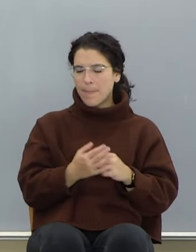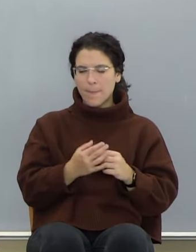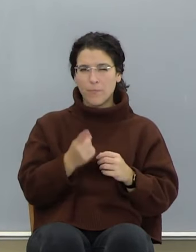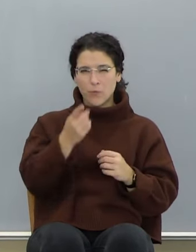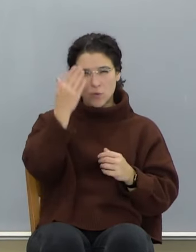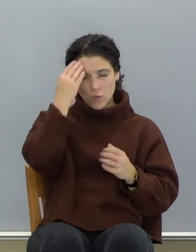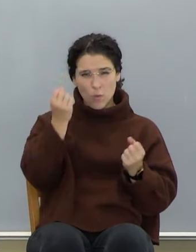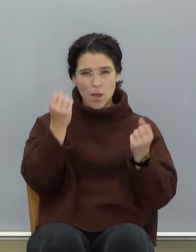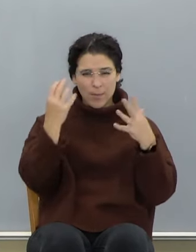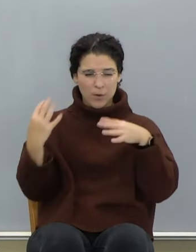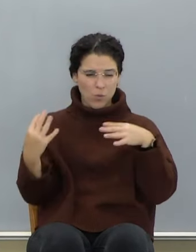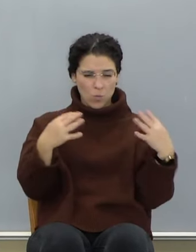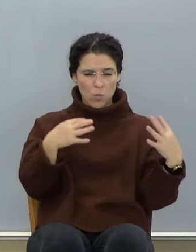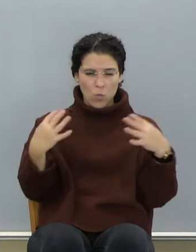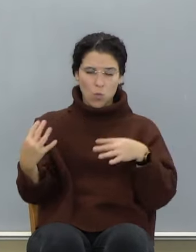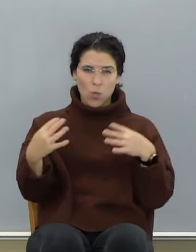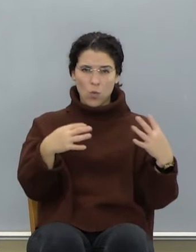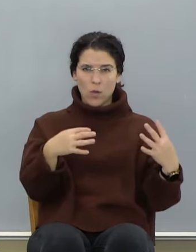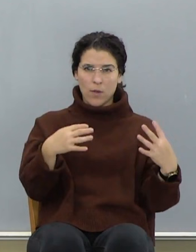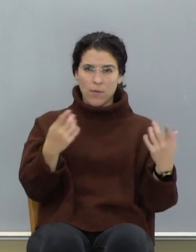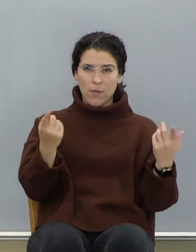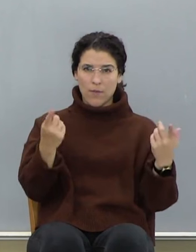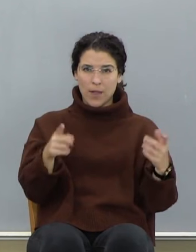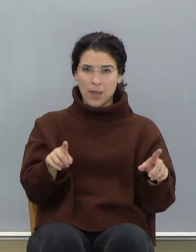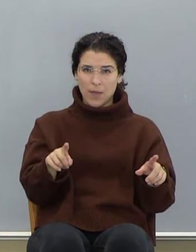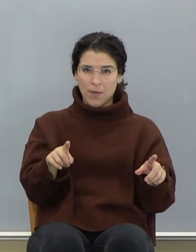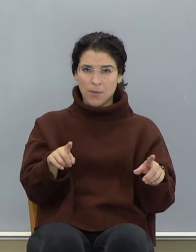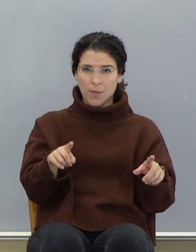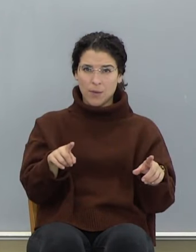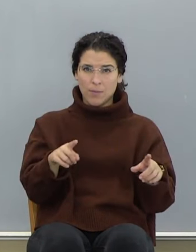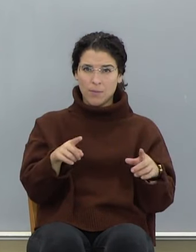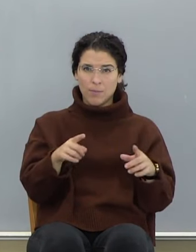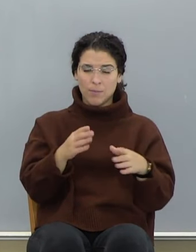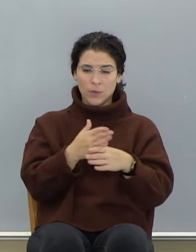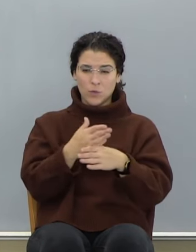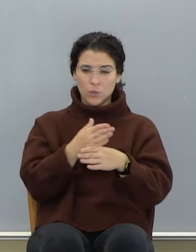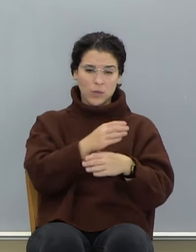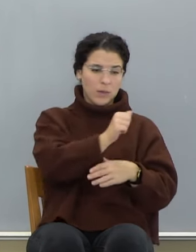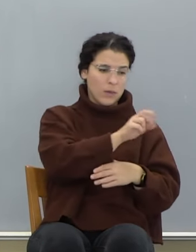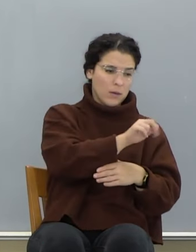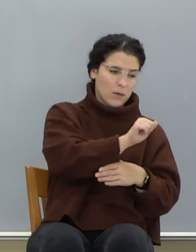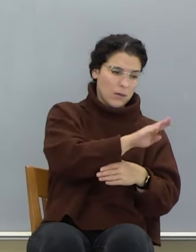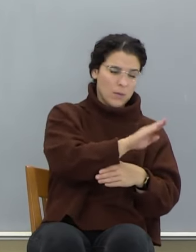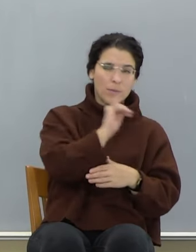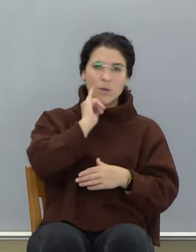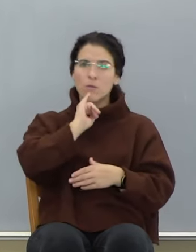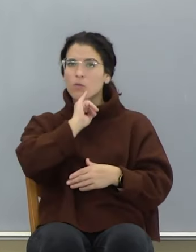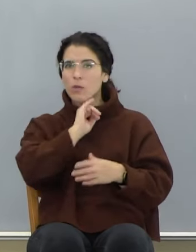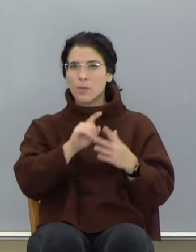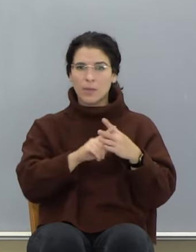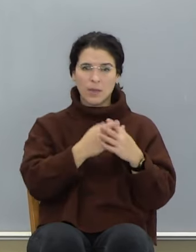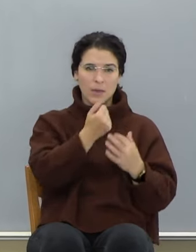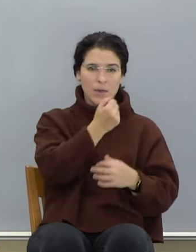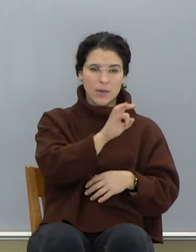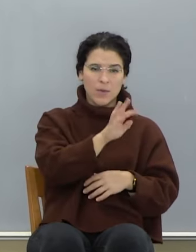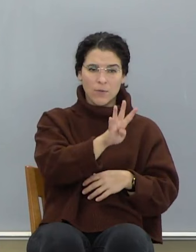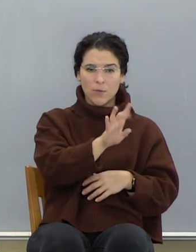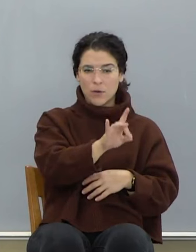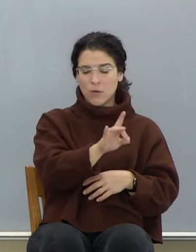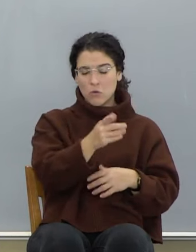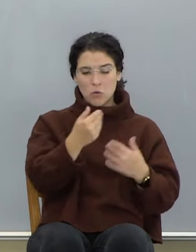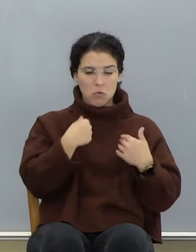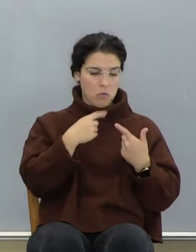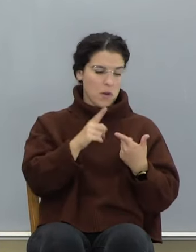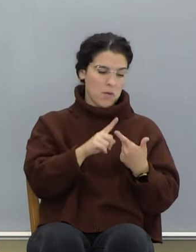you know how many wars have occurred between the Arab states and Israel? It all began in 1948. Well, you